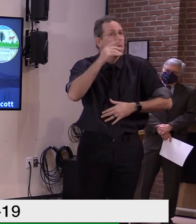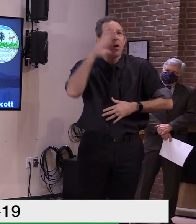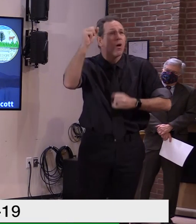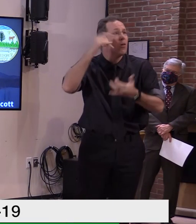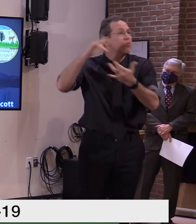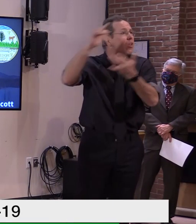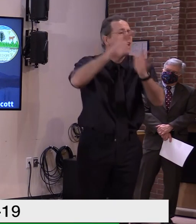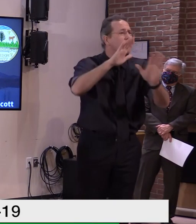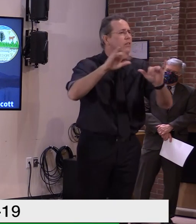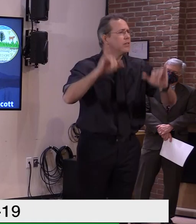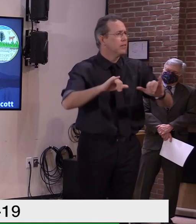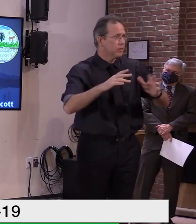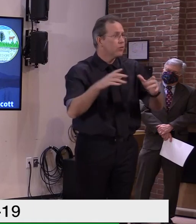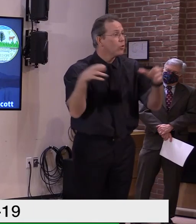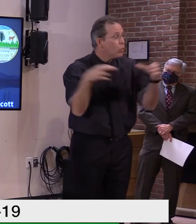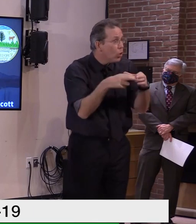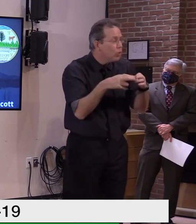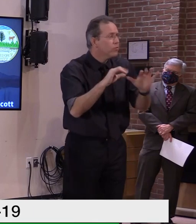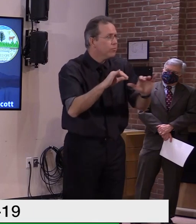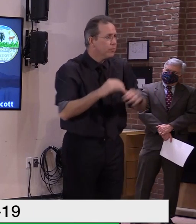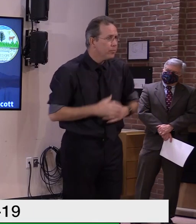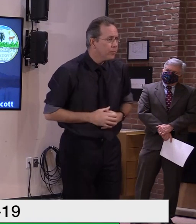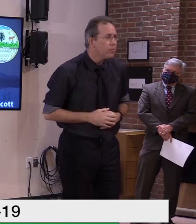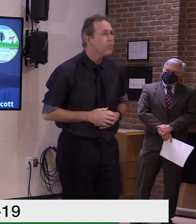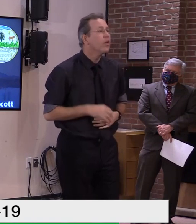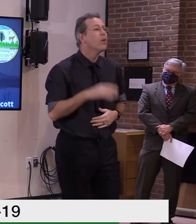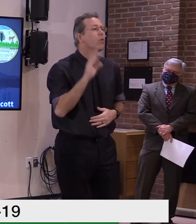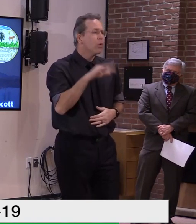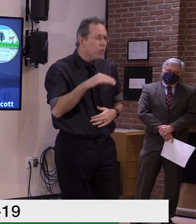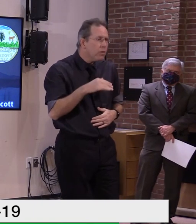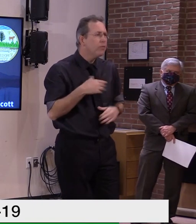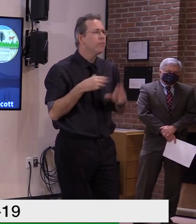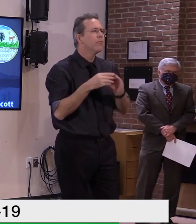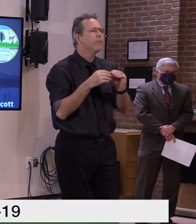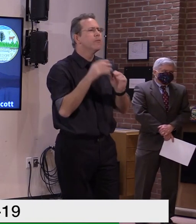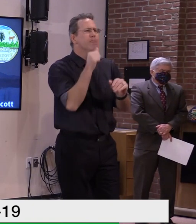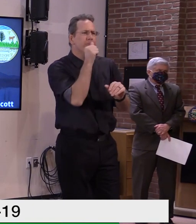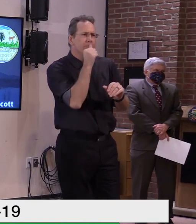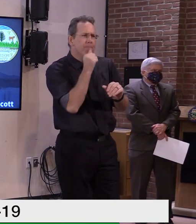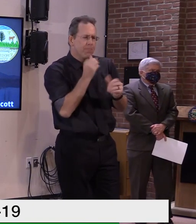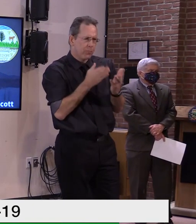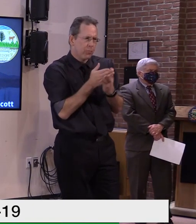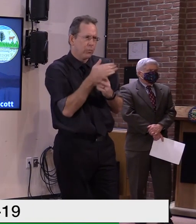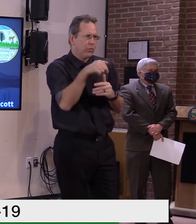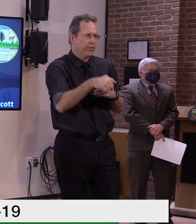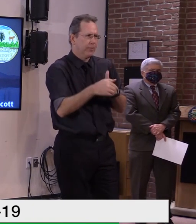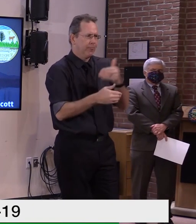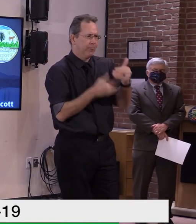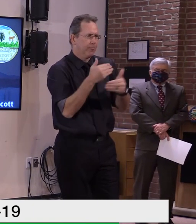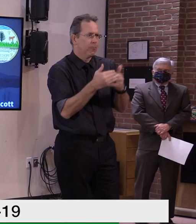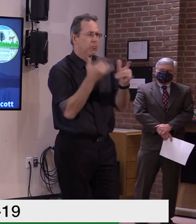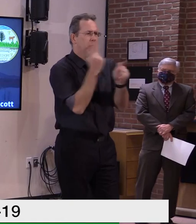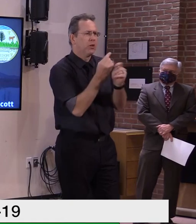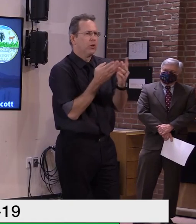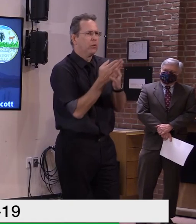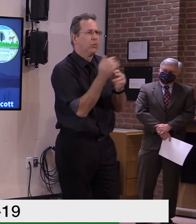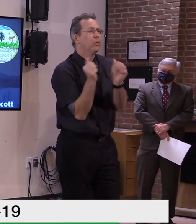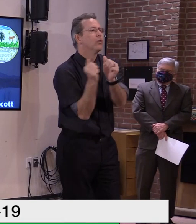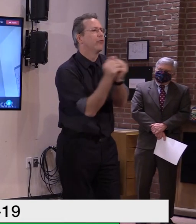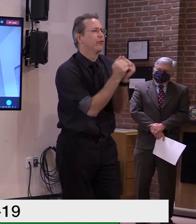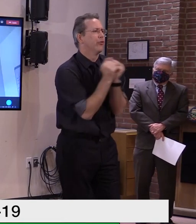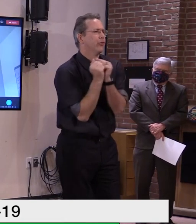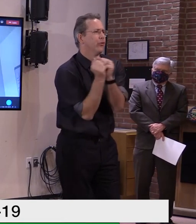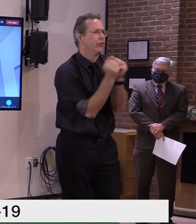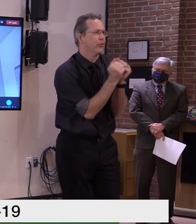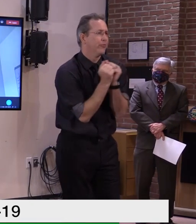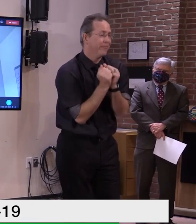as we've moved through this pandemic. And we'll get through this in the new year together. So with that, I'll